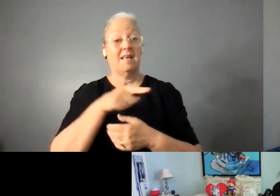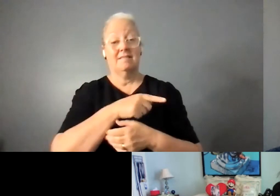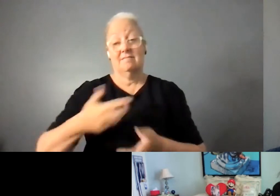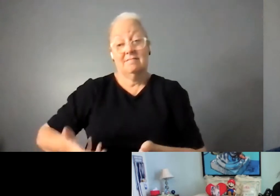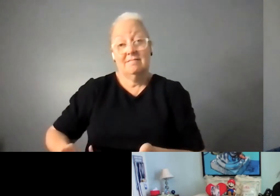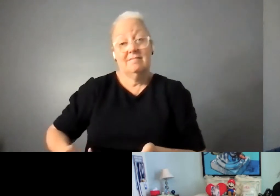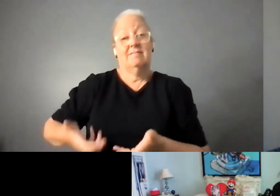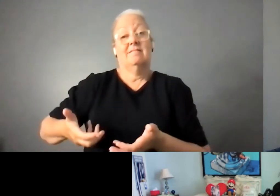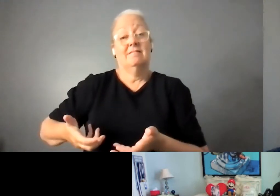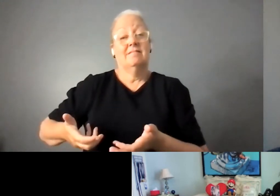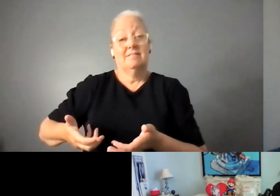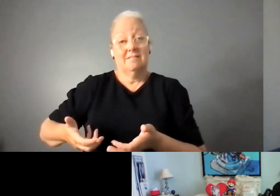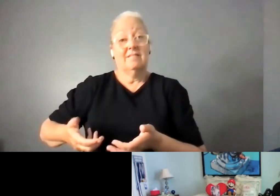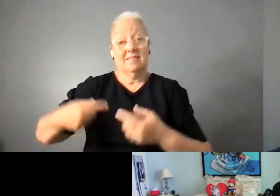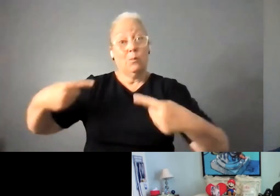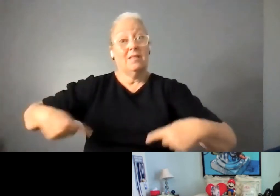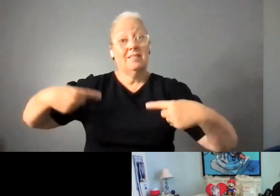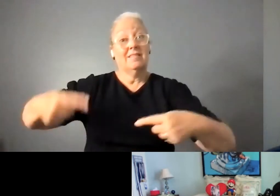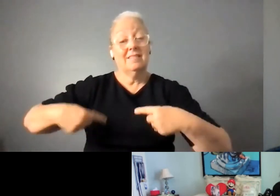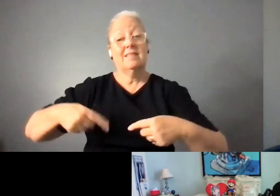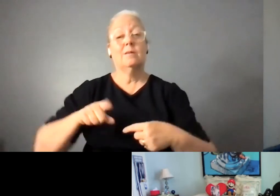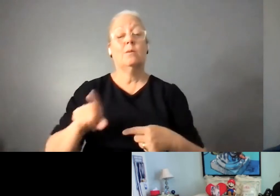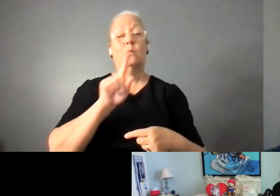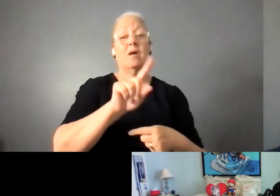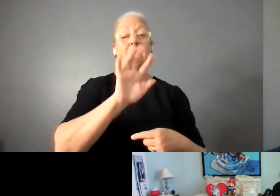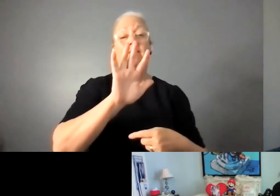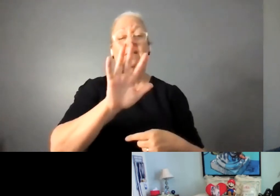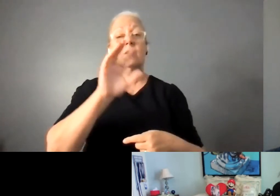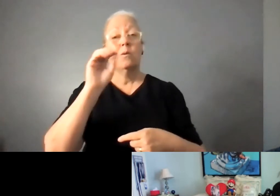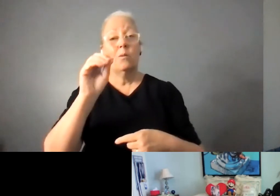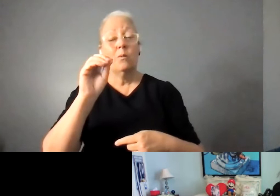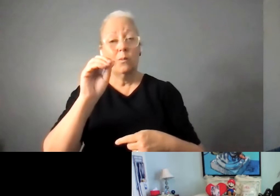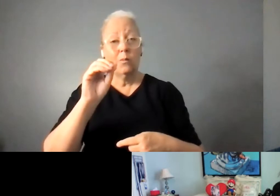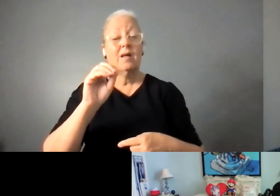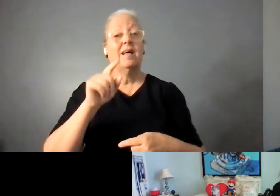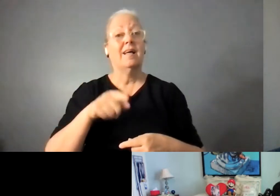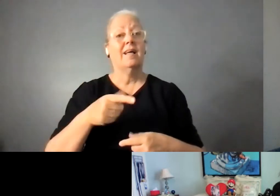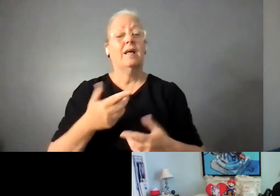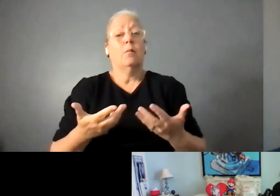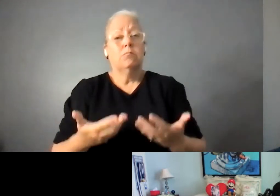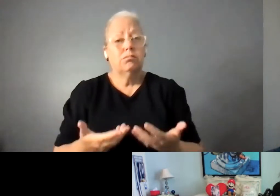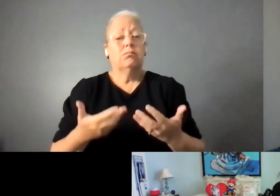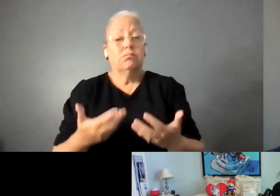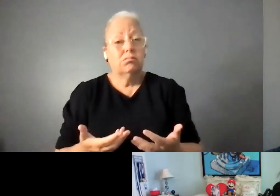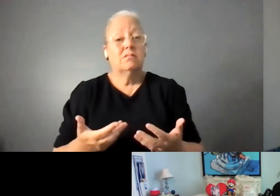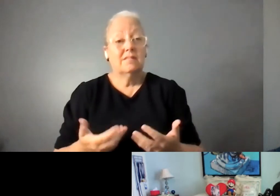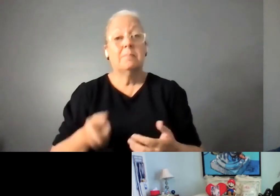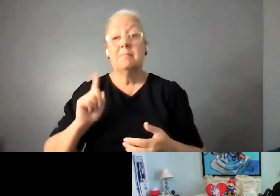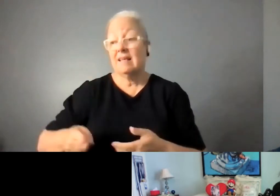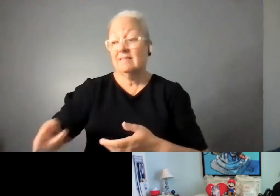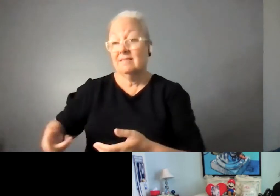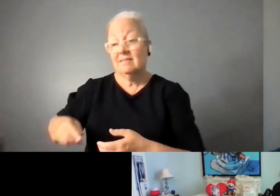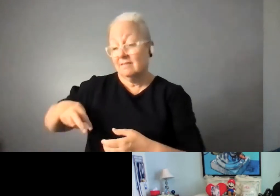in the wheelchair because it weighed 150 kilos, and they had to take me up.